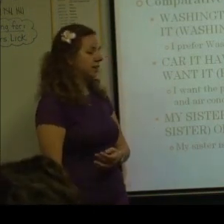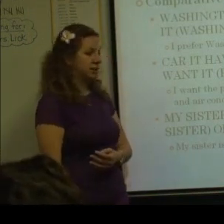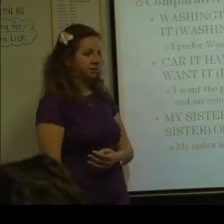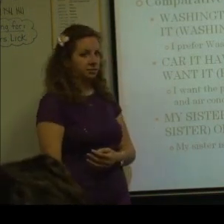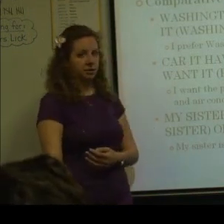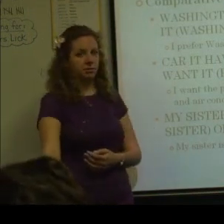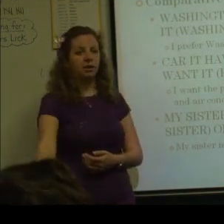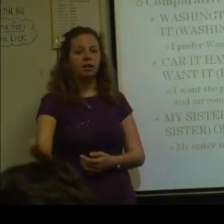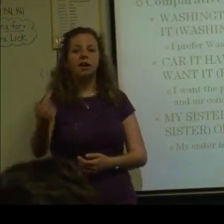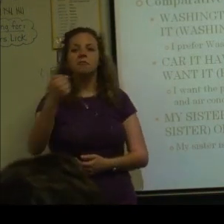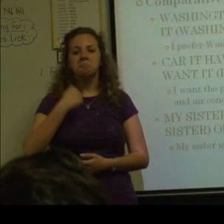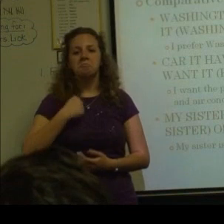it, plane